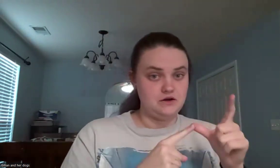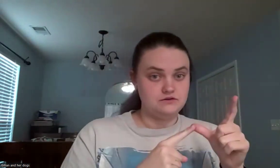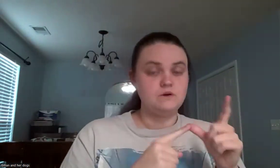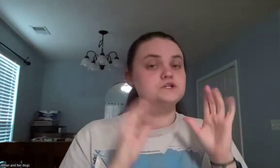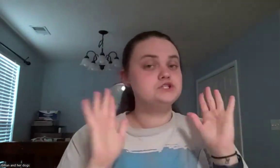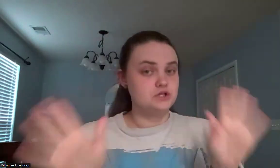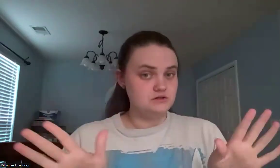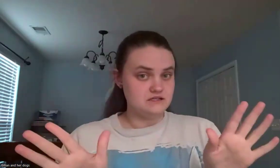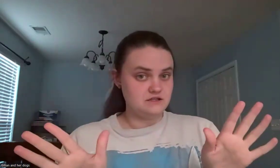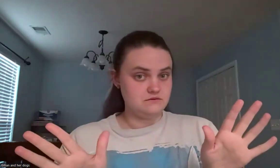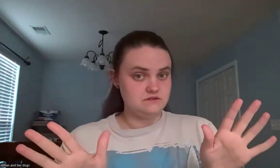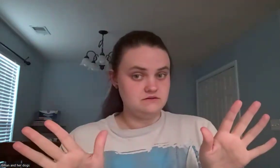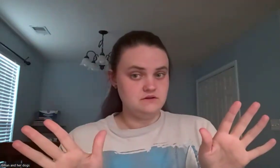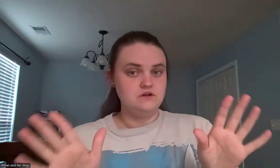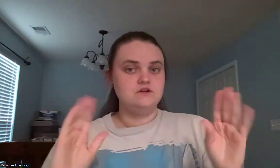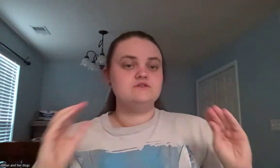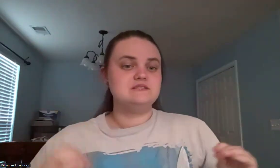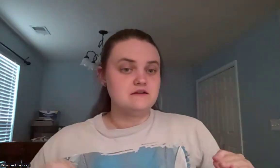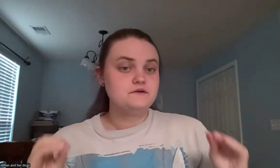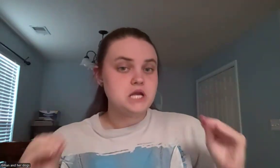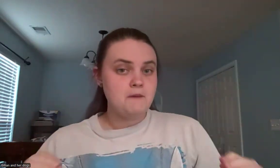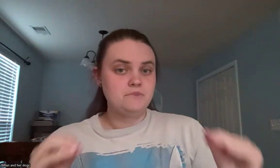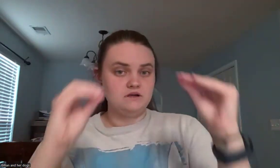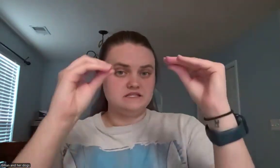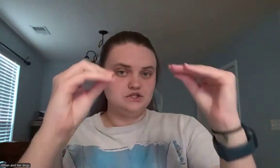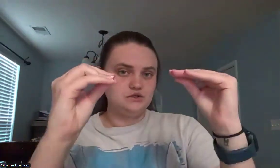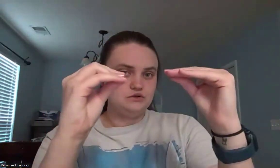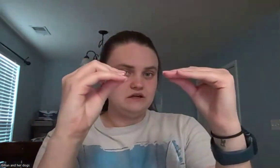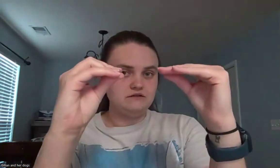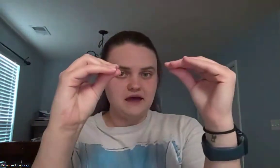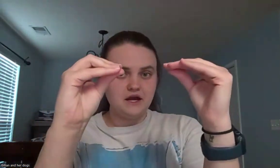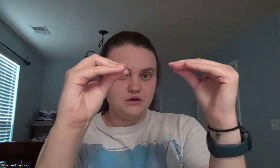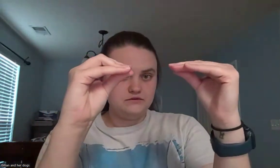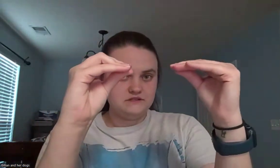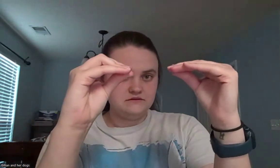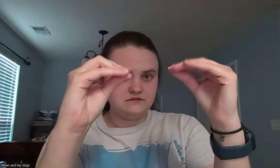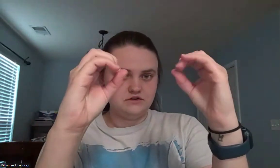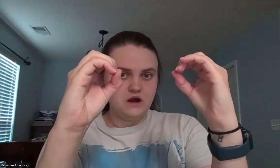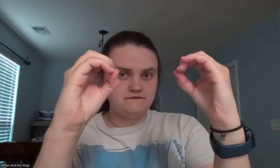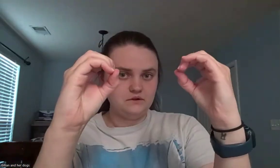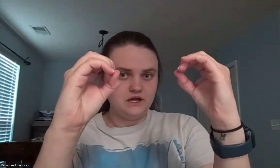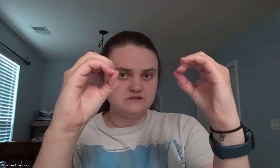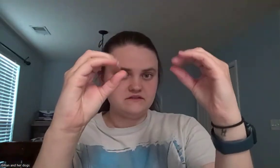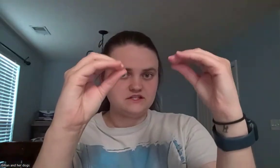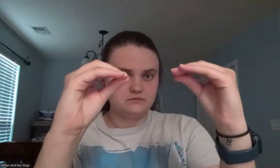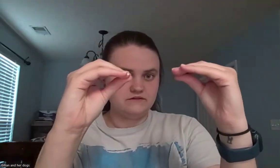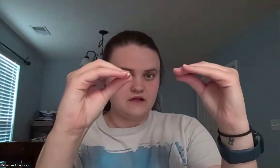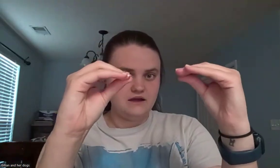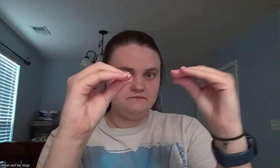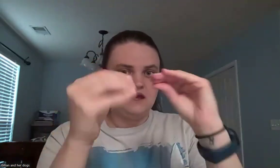So I'm going to show you guys those. So the sign for number is two little flat O's. So they're not fully O's like this, they're a bit flat.